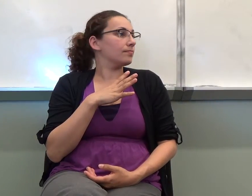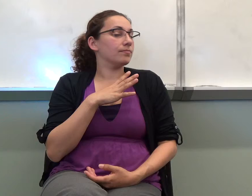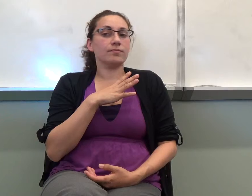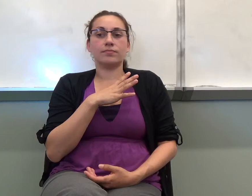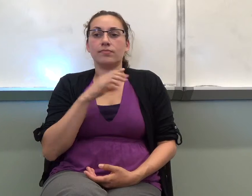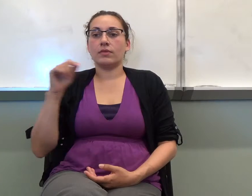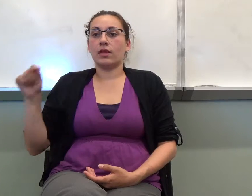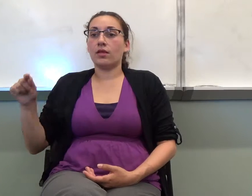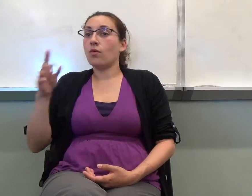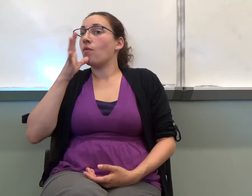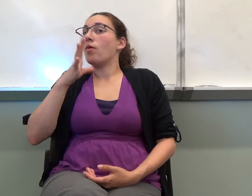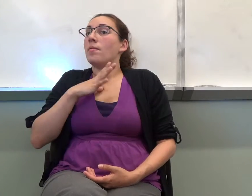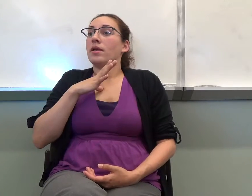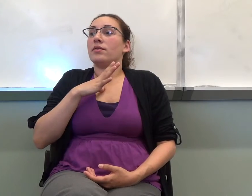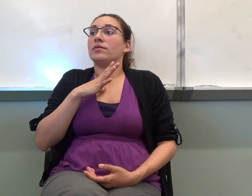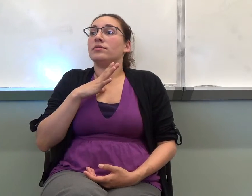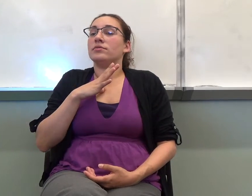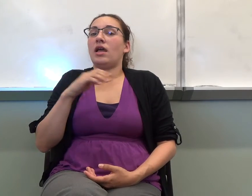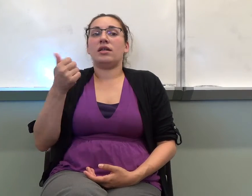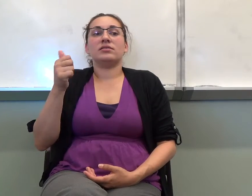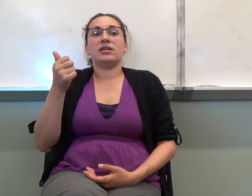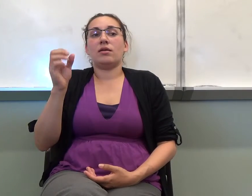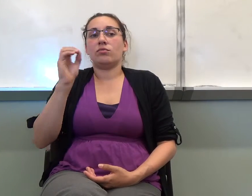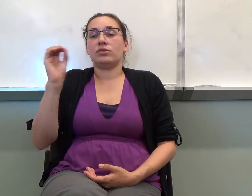And for the women, it's 10.